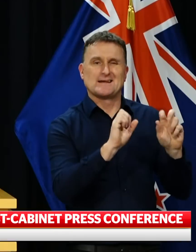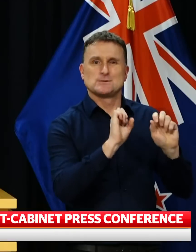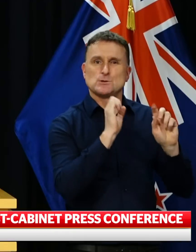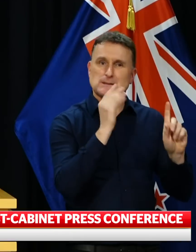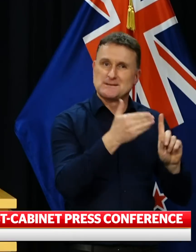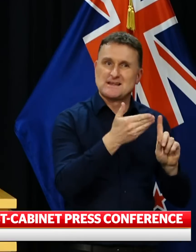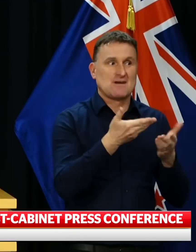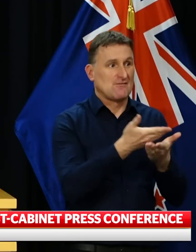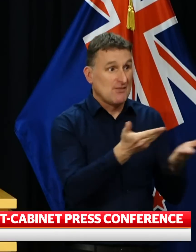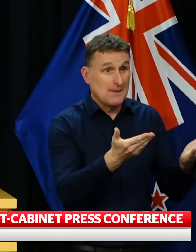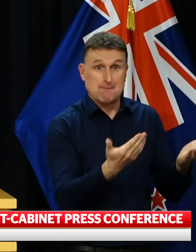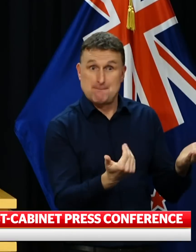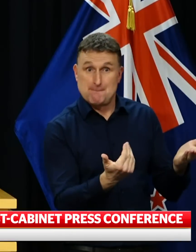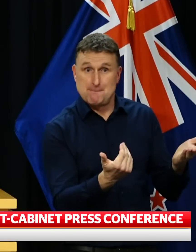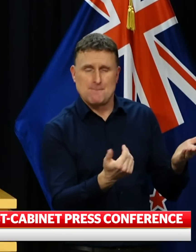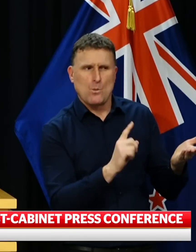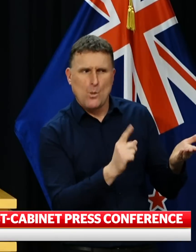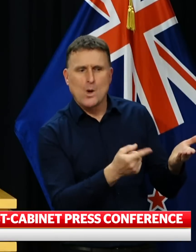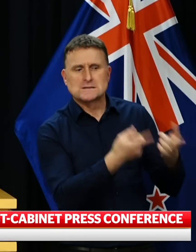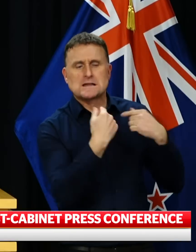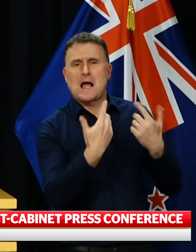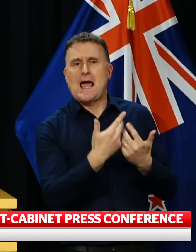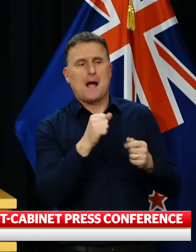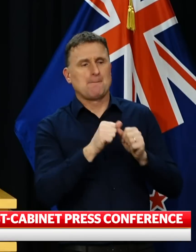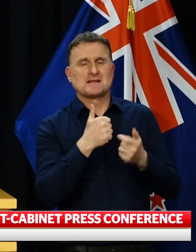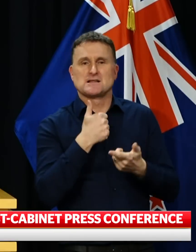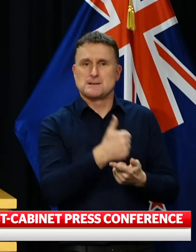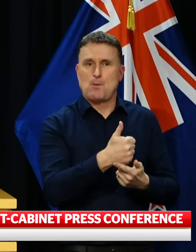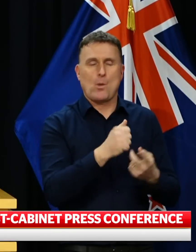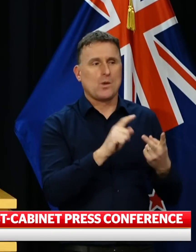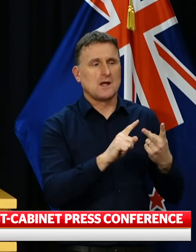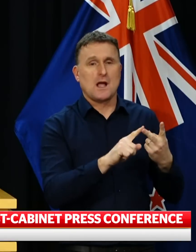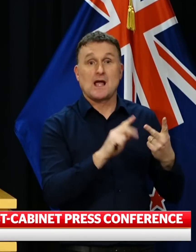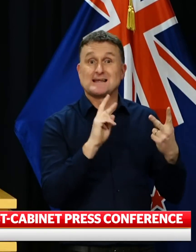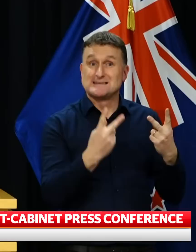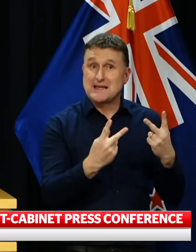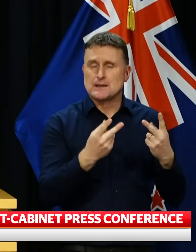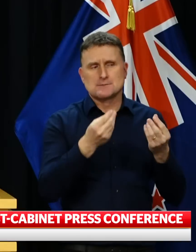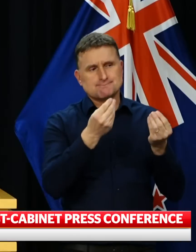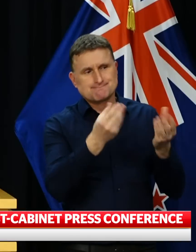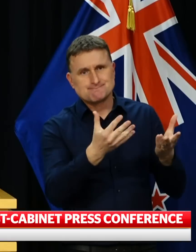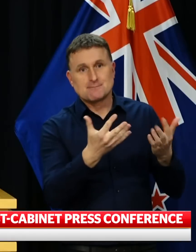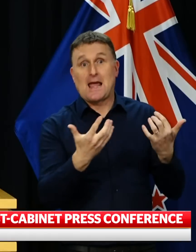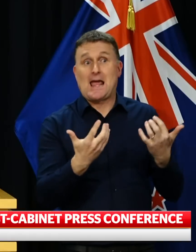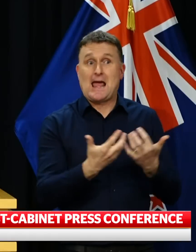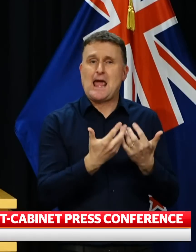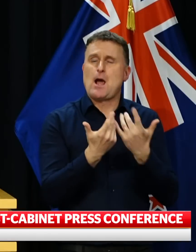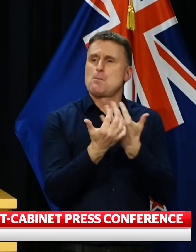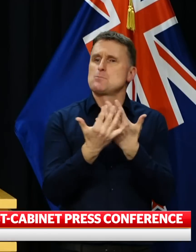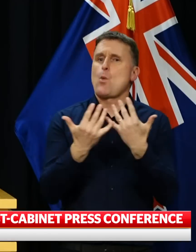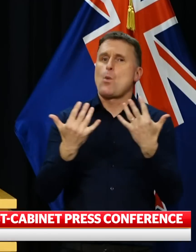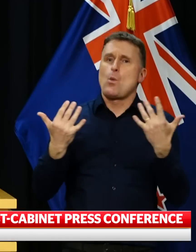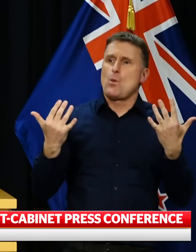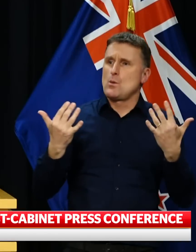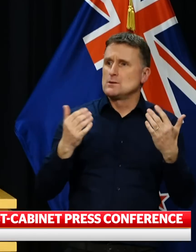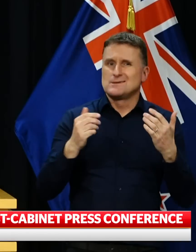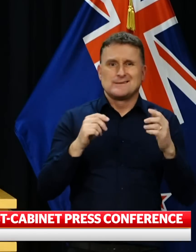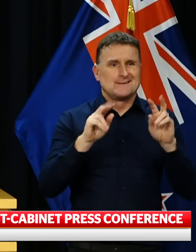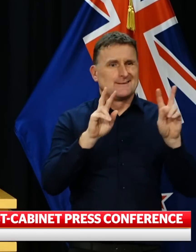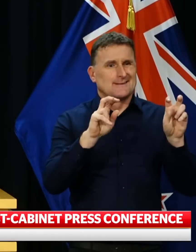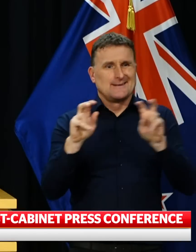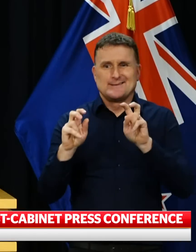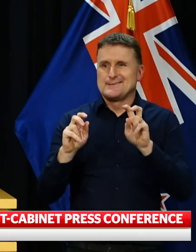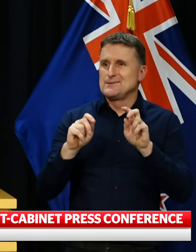we can provide more support to them. And the second was to go away and look at the broader issues around how we support victims in these